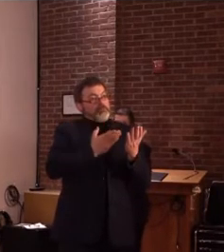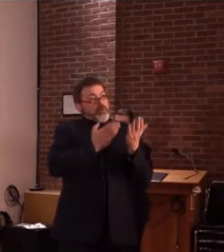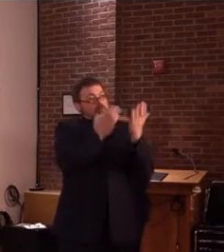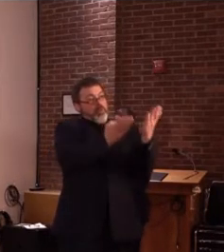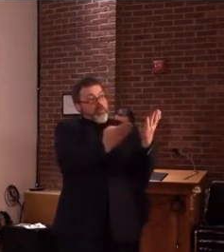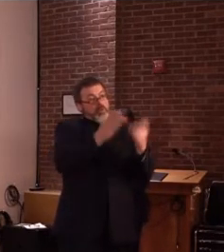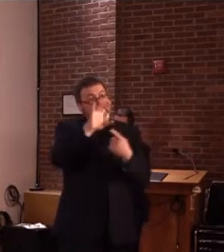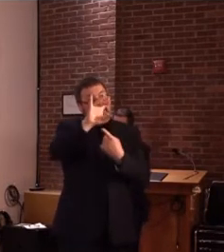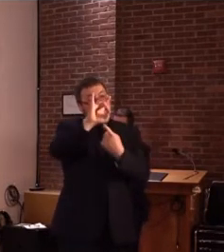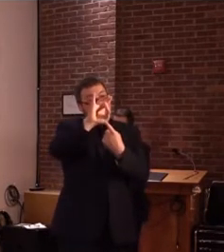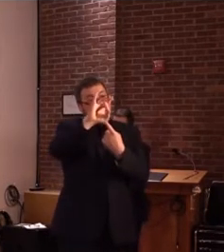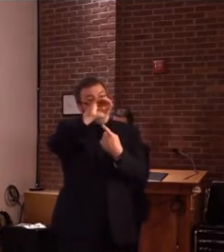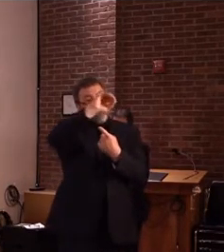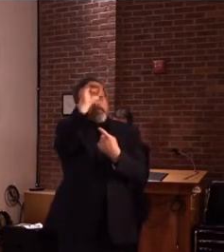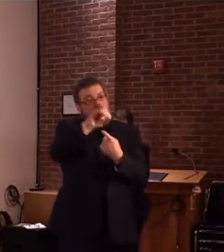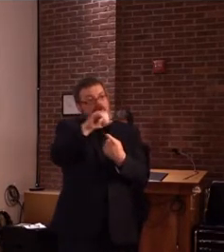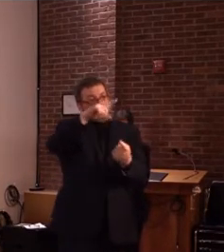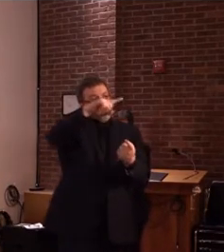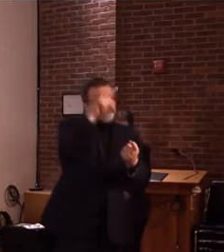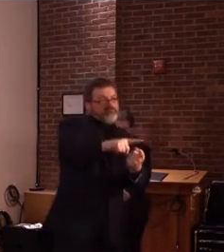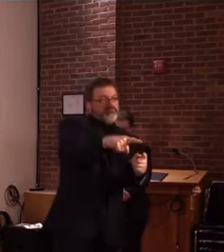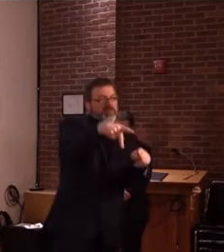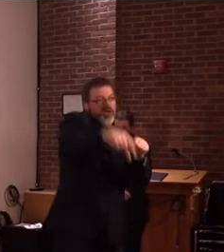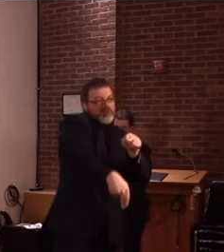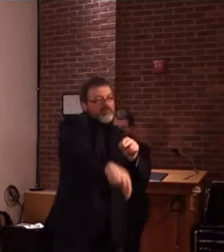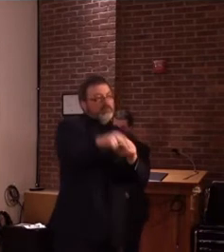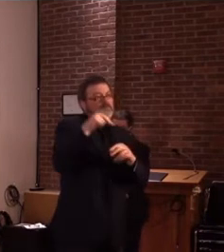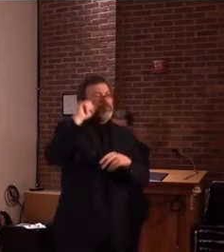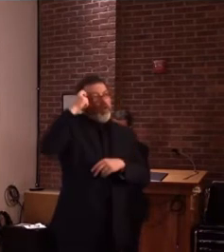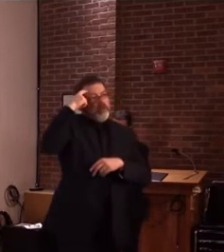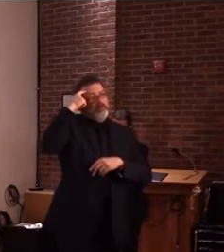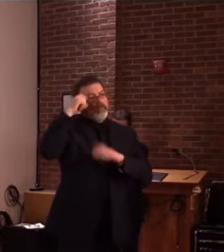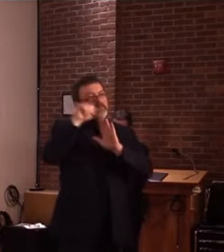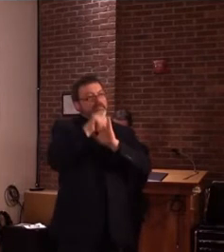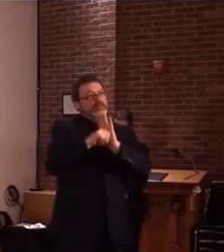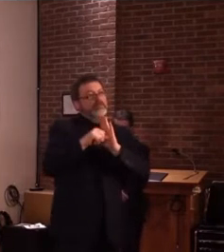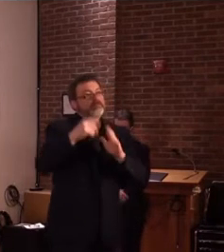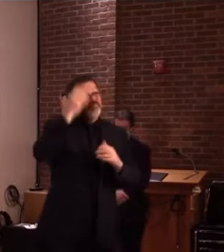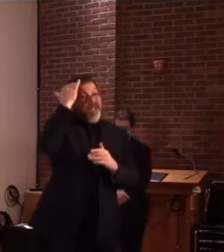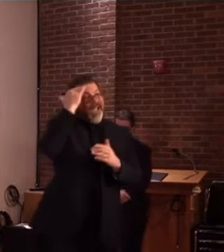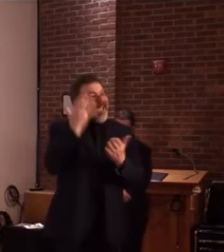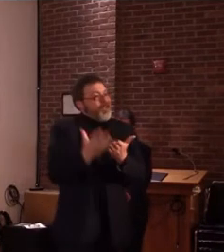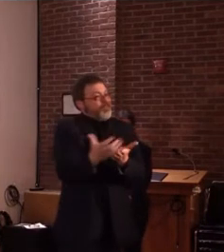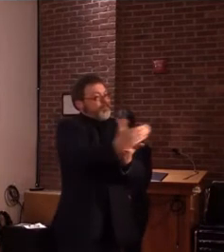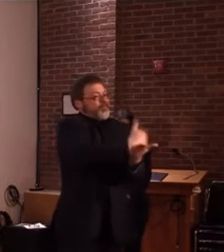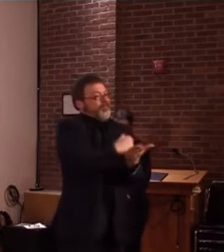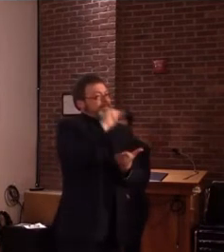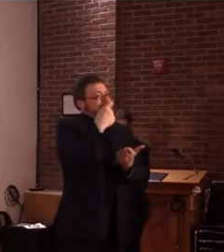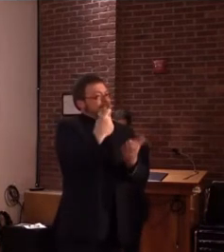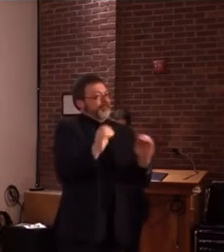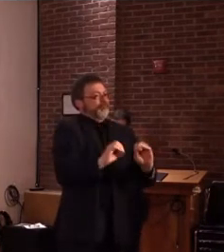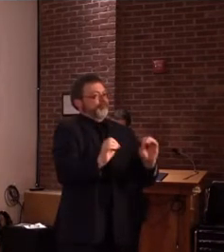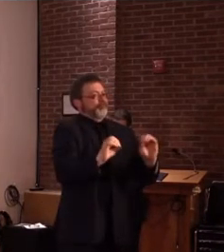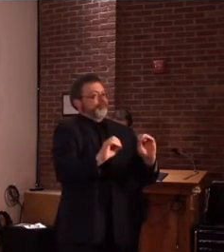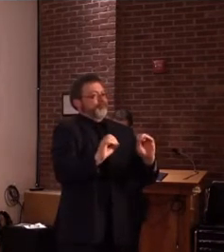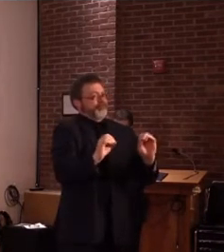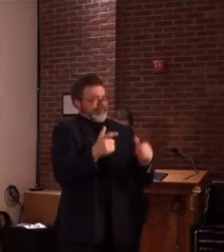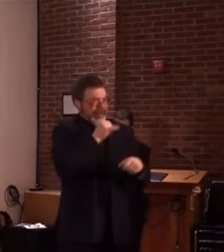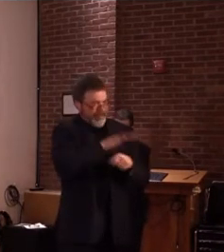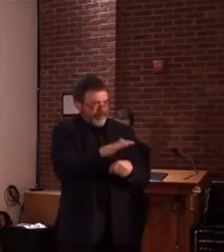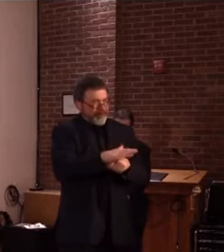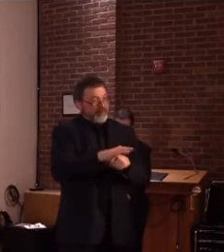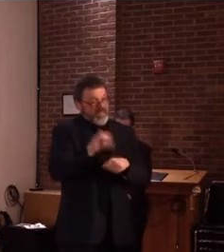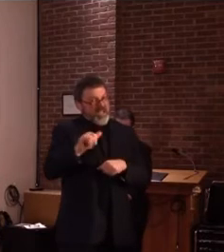in tax revenue. Do you think that'll be enough, and what's the reasoning behind this? Yeah, I think Secretary Young is on